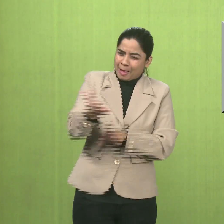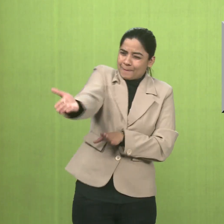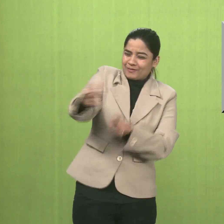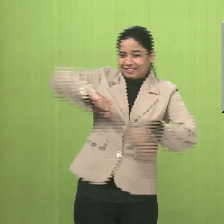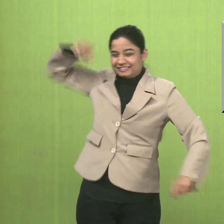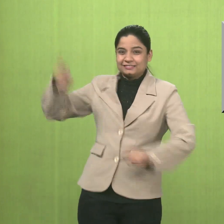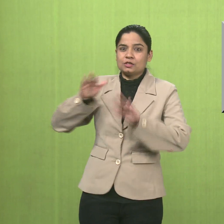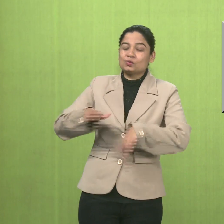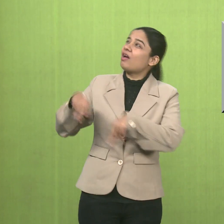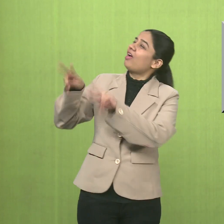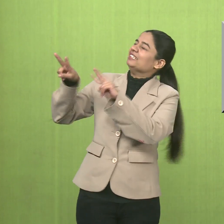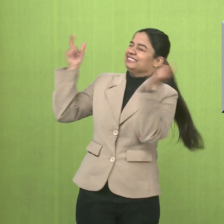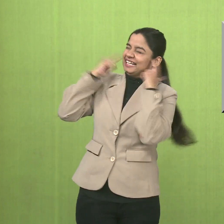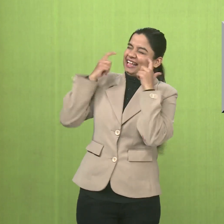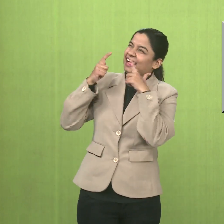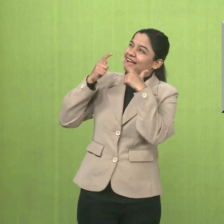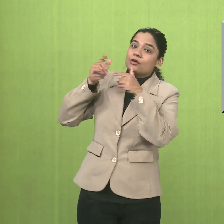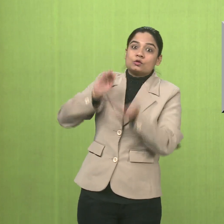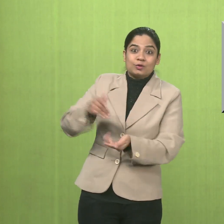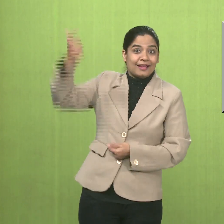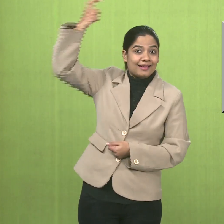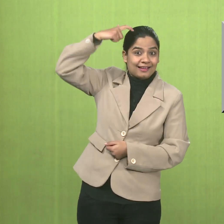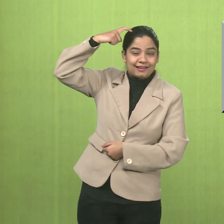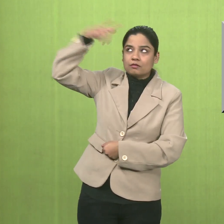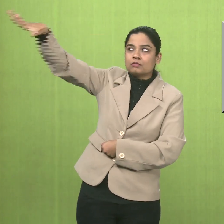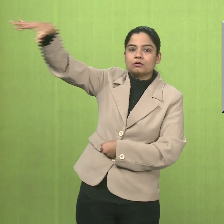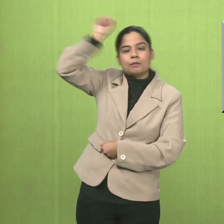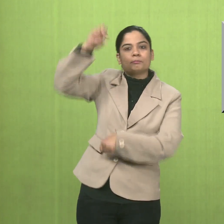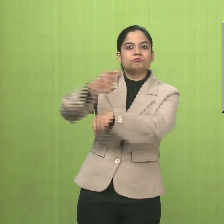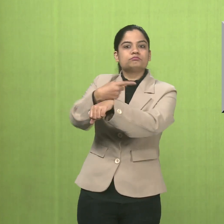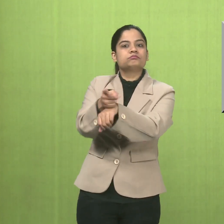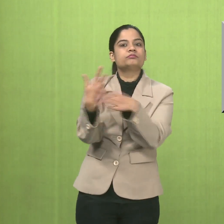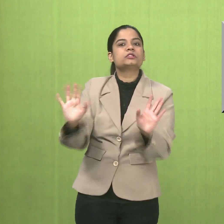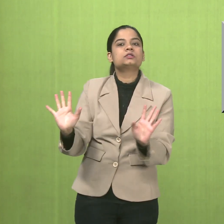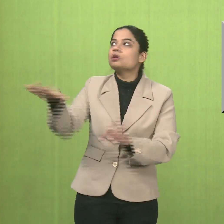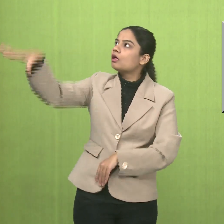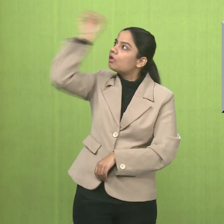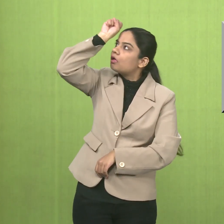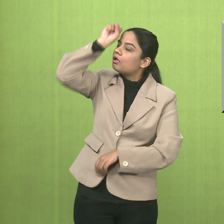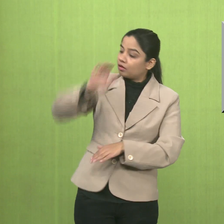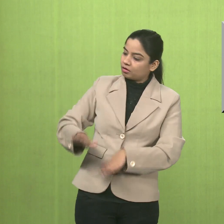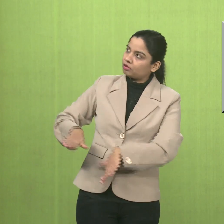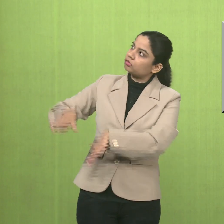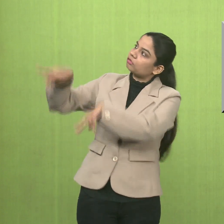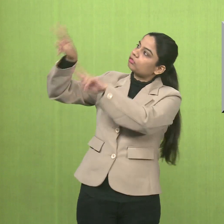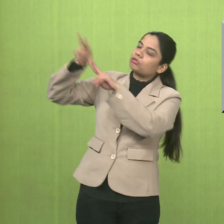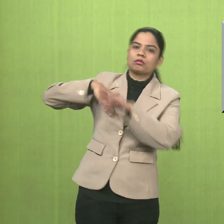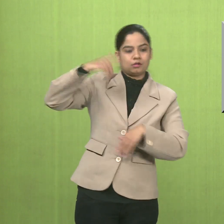regular fights between parents or domestic violence in the house that leads to children getting scared of these